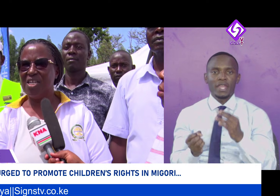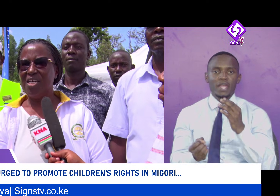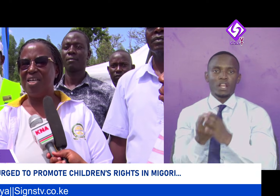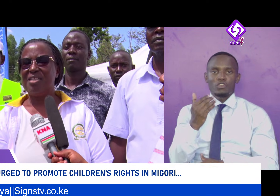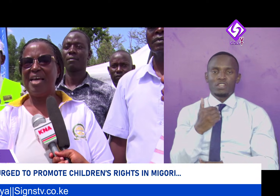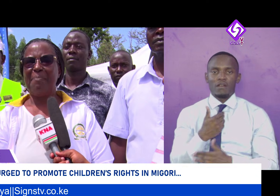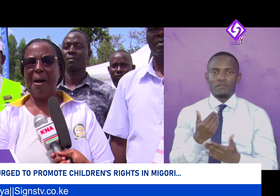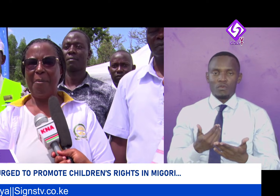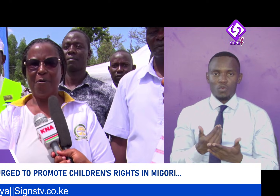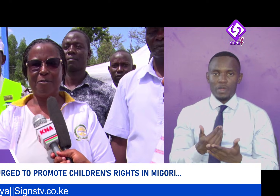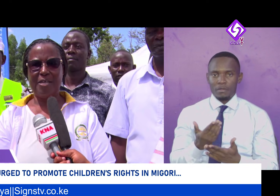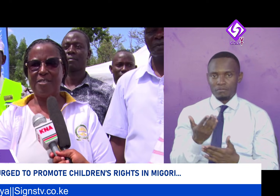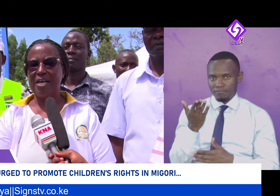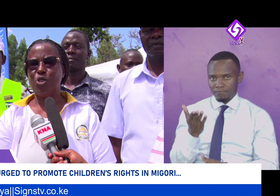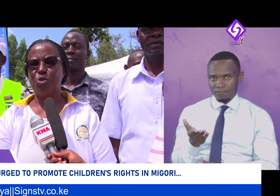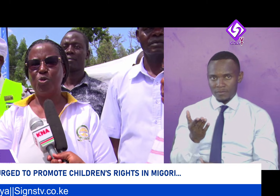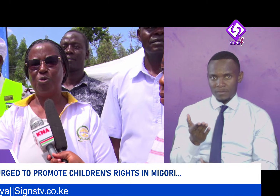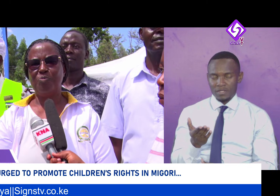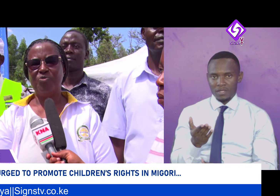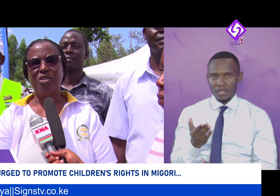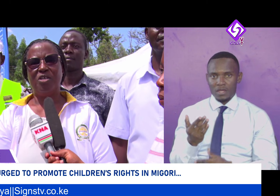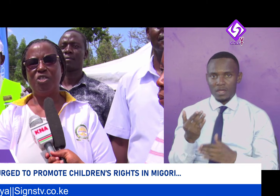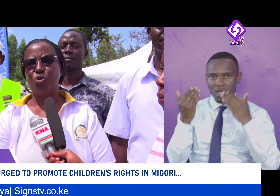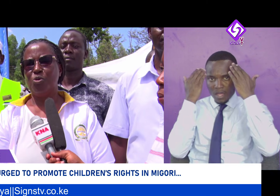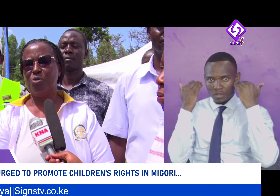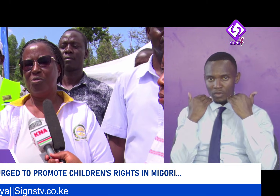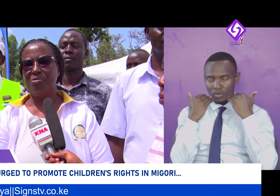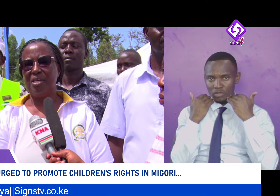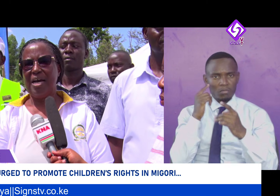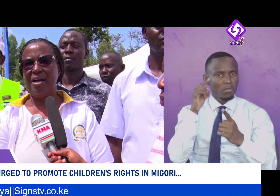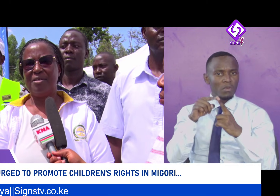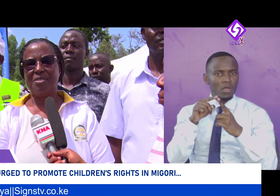court. The purpose is just to